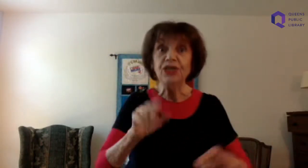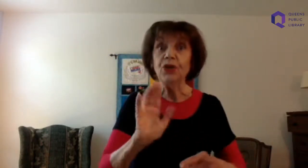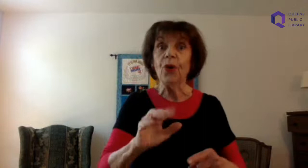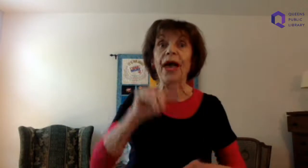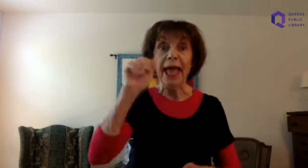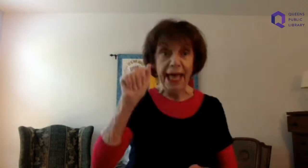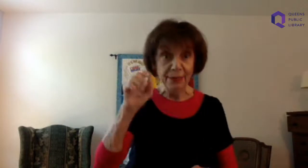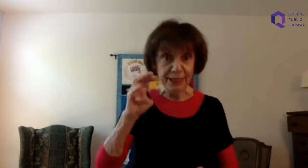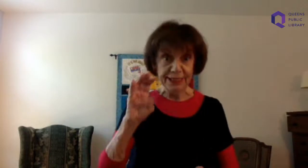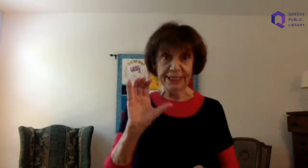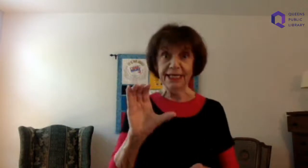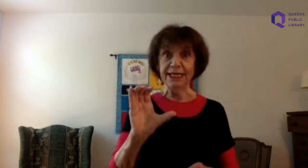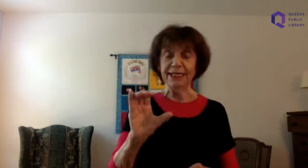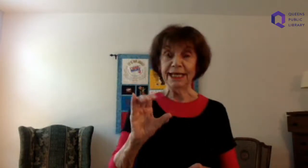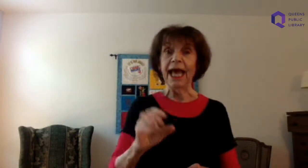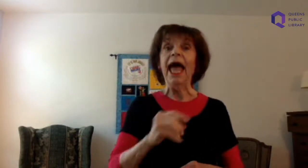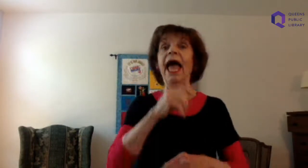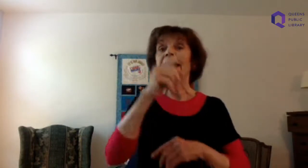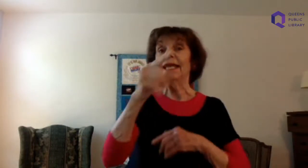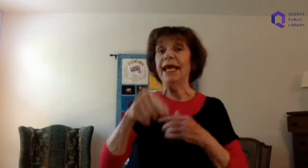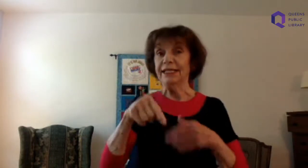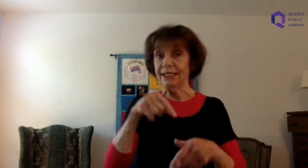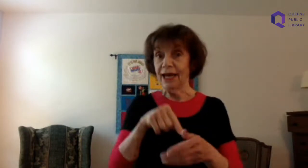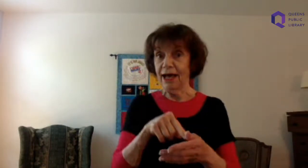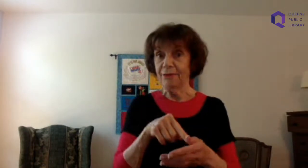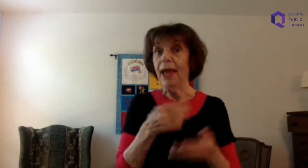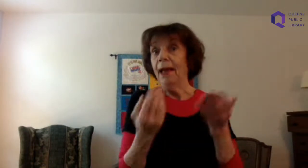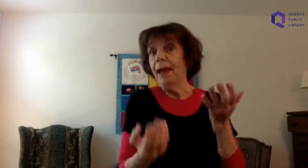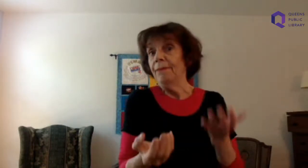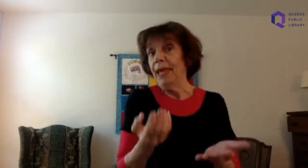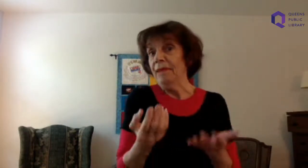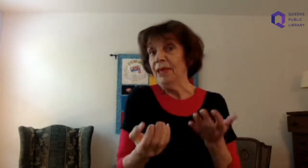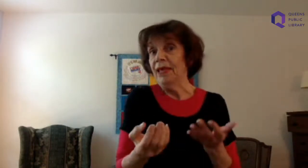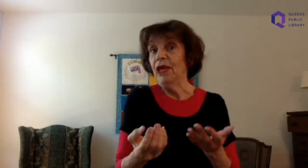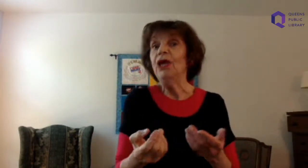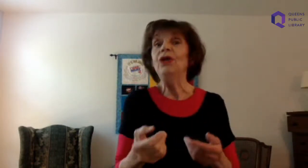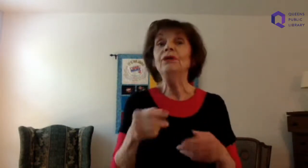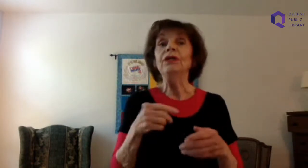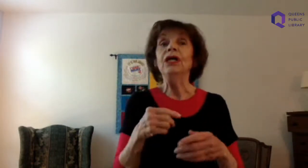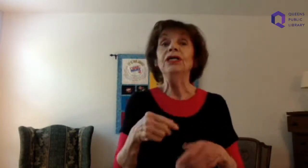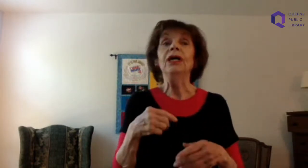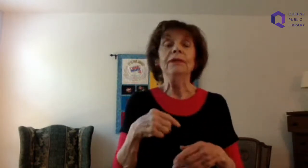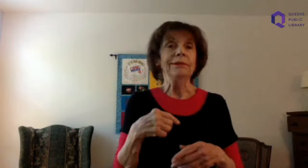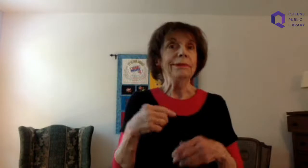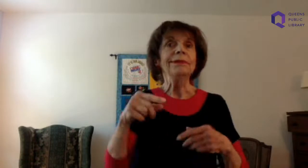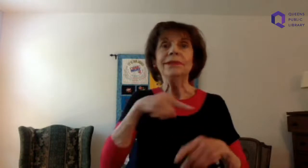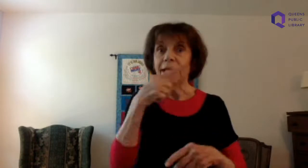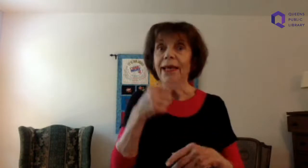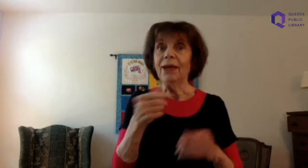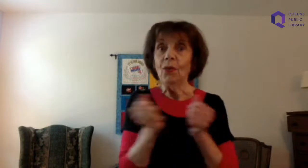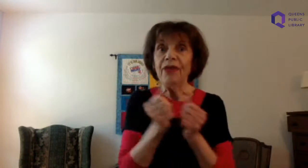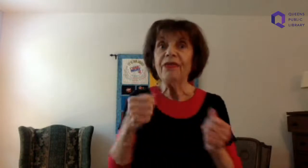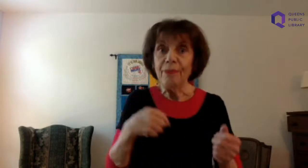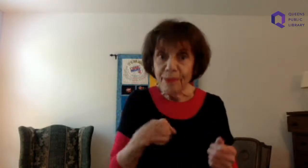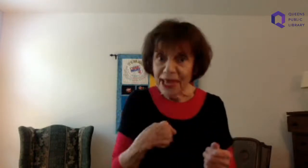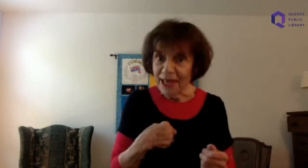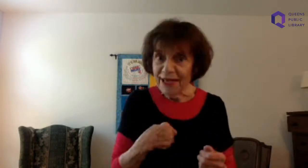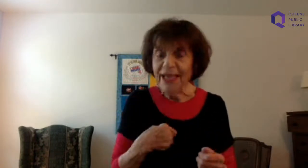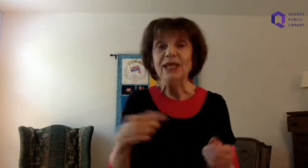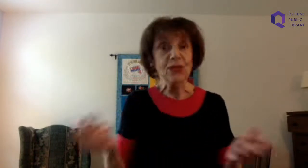your ABCs, and next time, maybe you'll sing with me. So